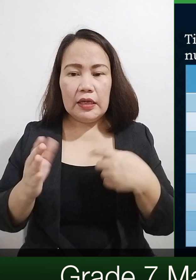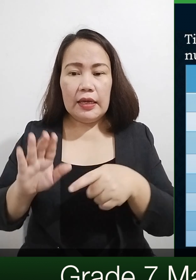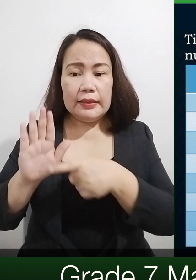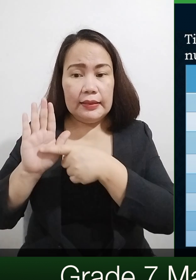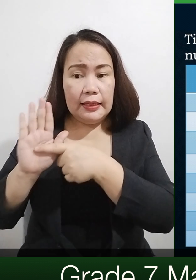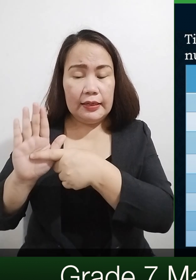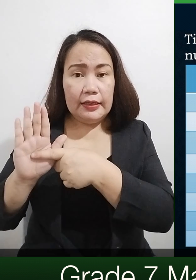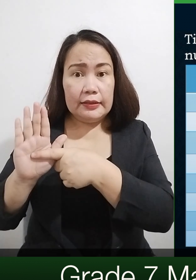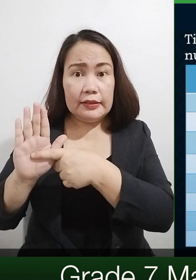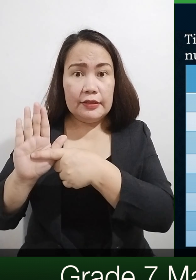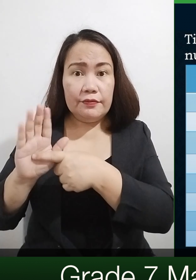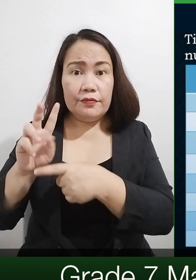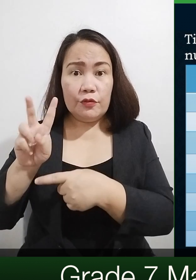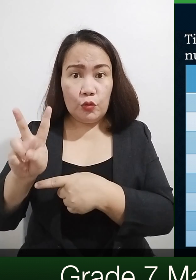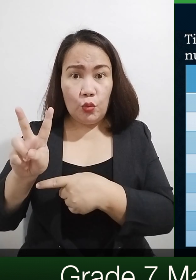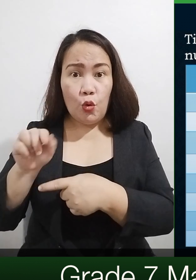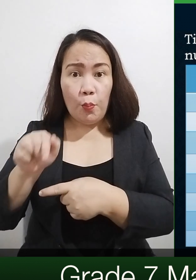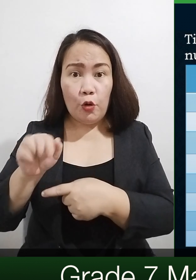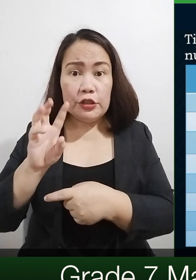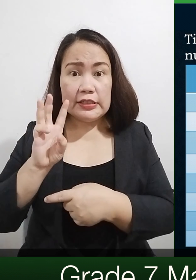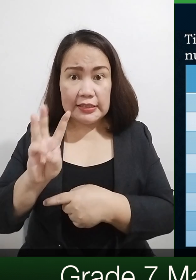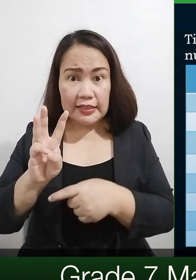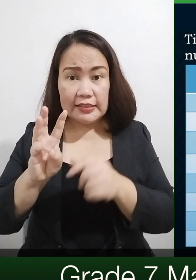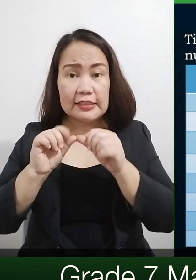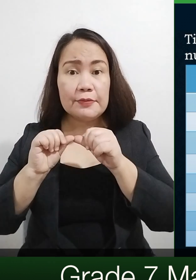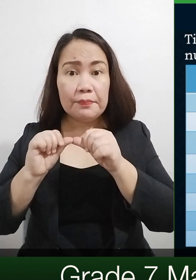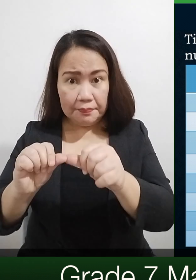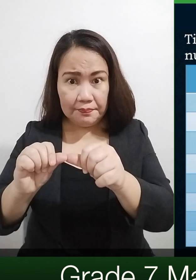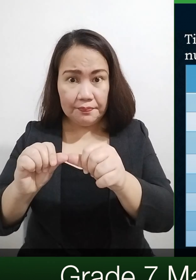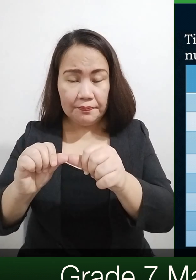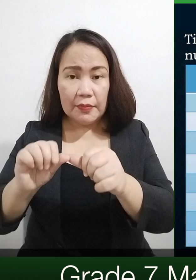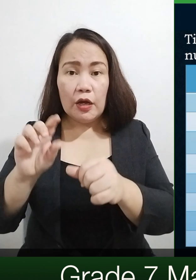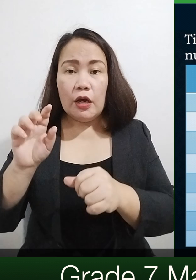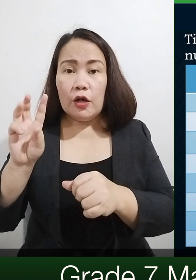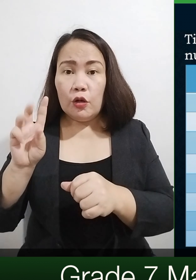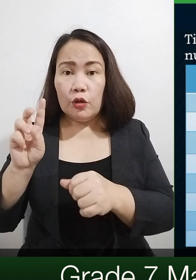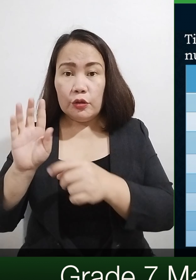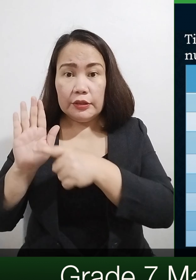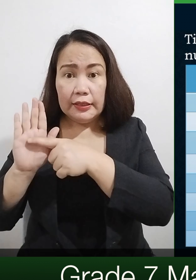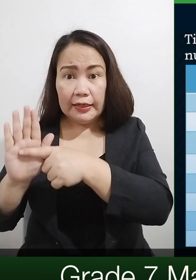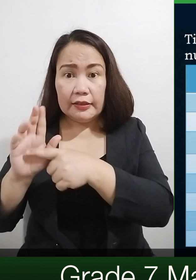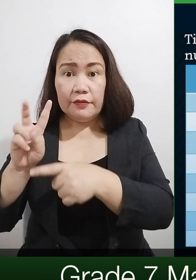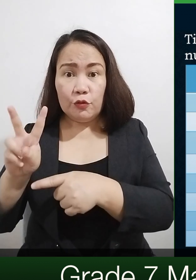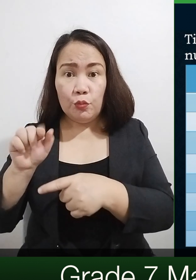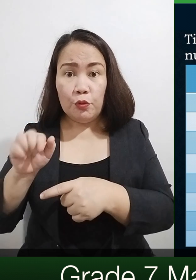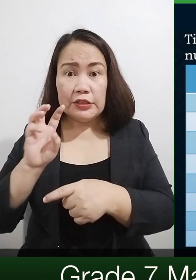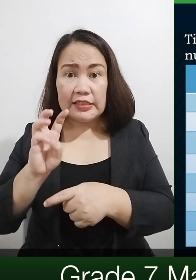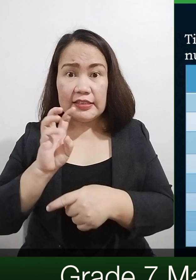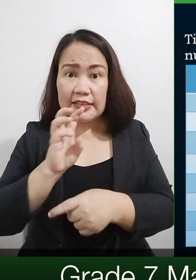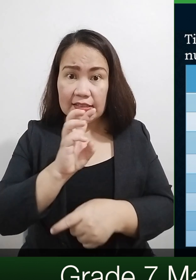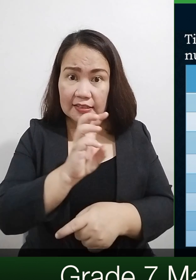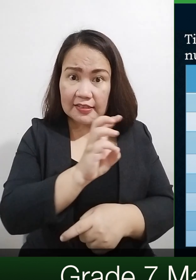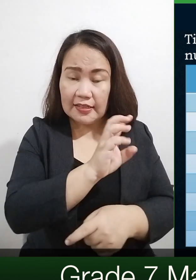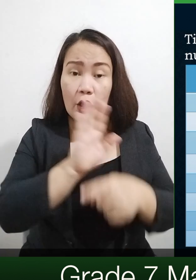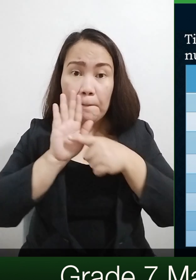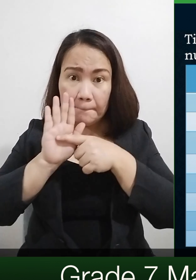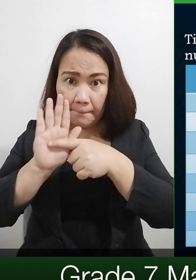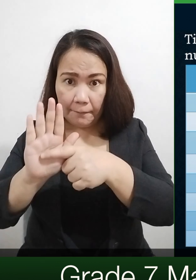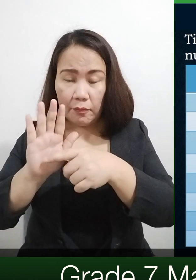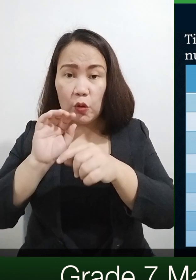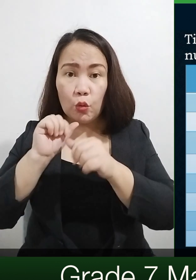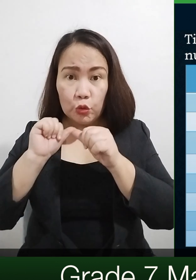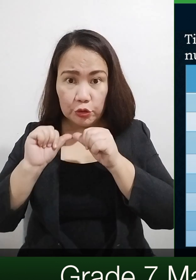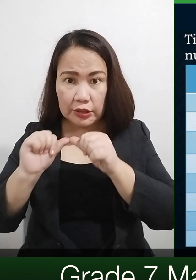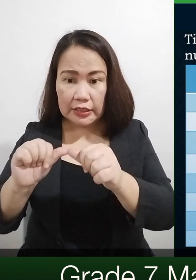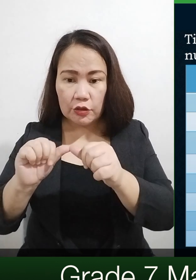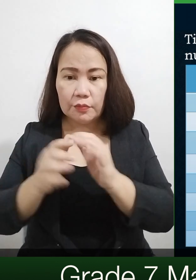2.6 vinculum. So this is an example of repeating and non-terminating decimals. So, kung decimal